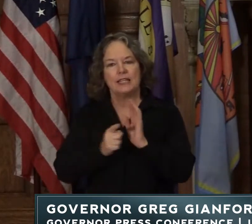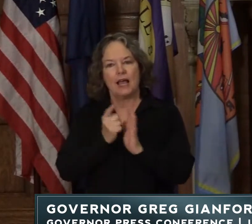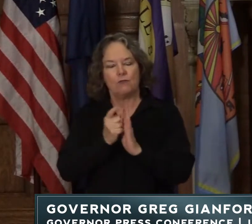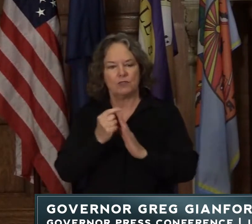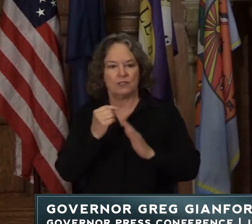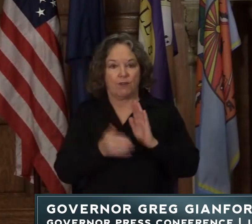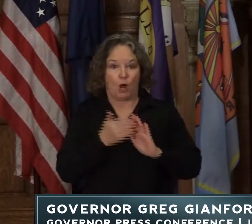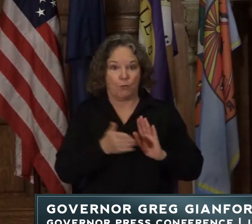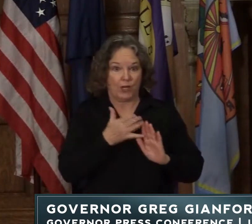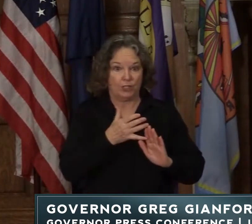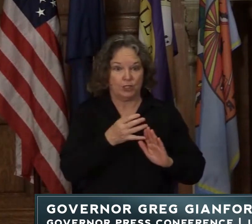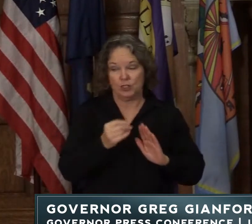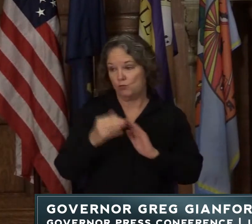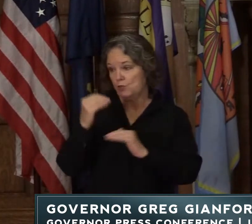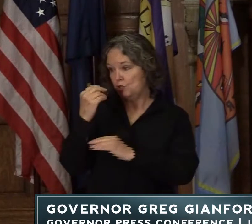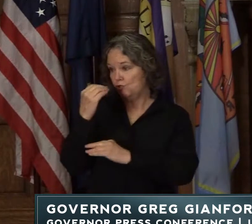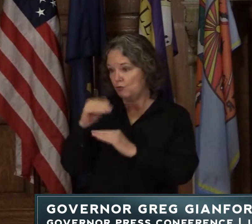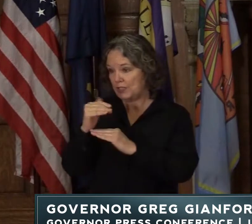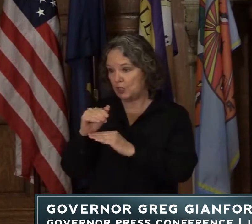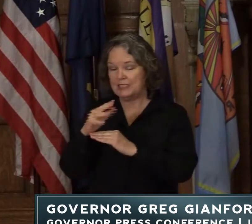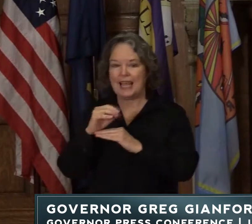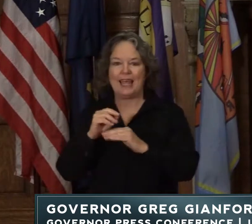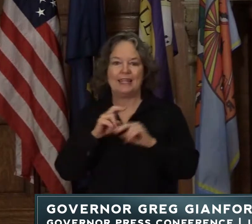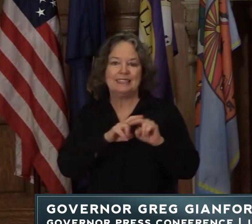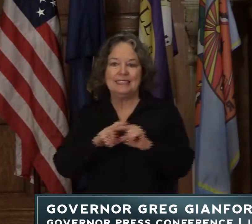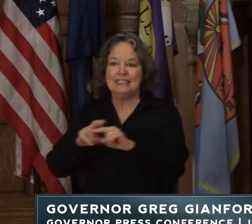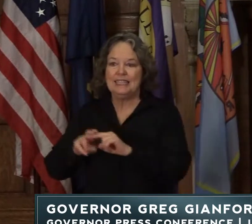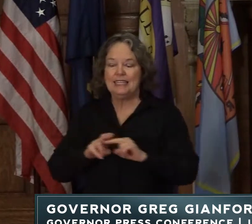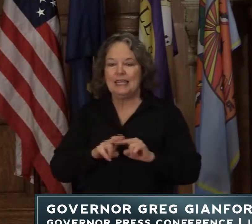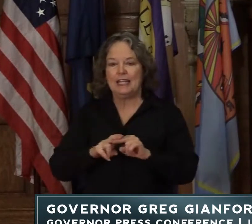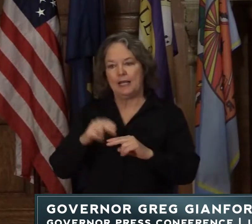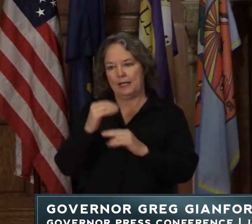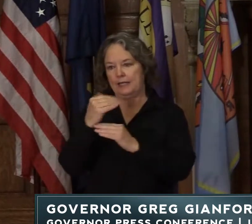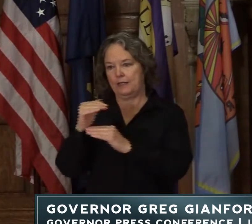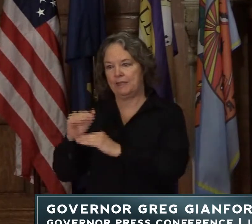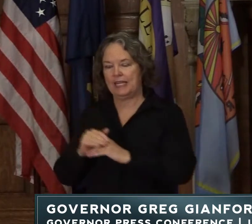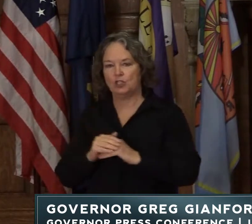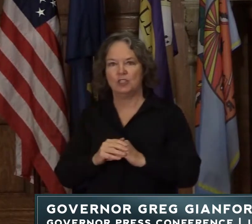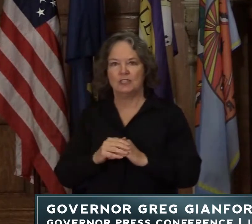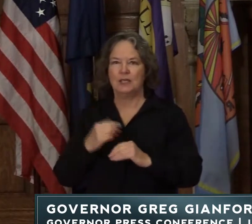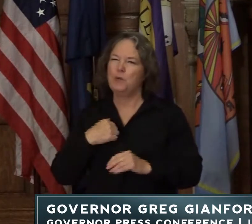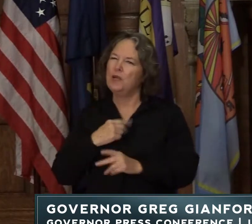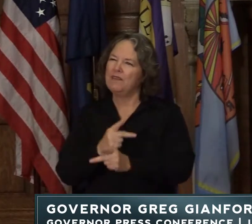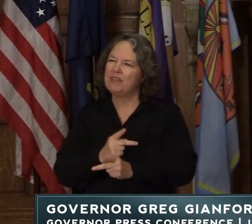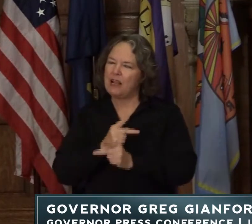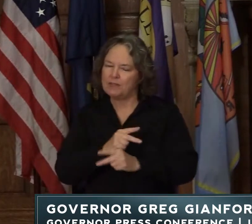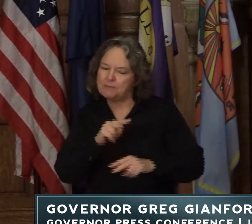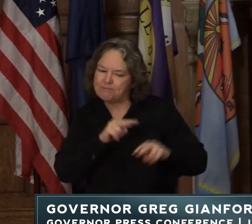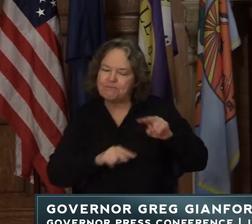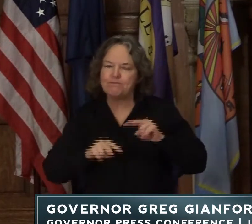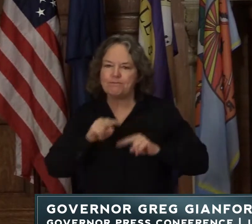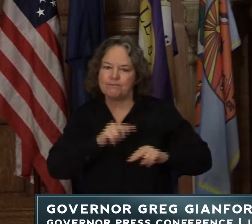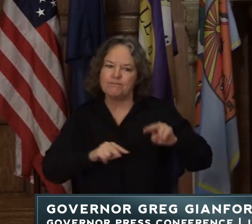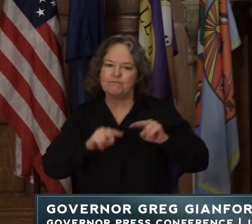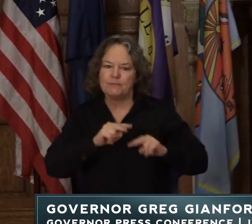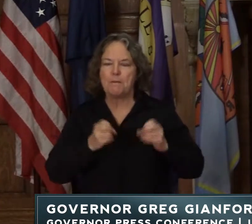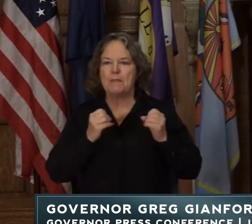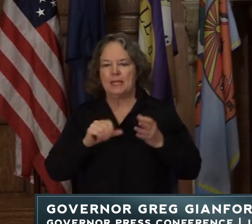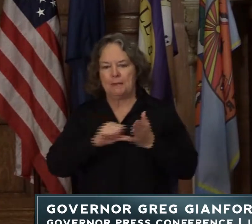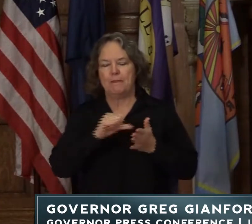restrictions and capacity limitations. We've carefully reviewed the pages and pages of